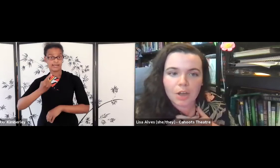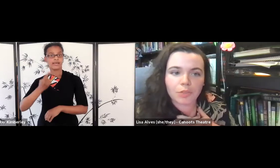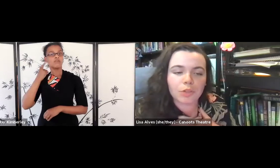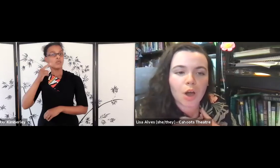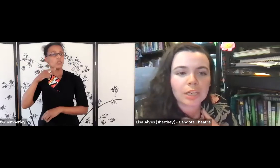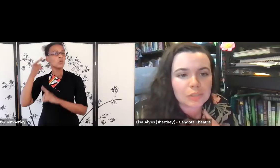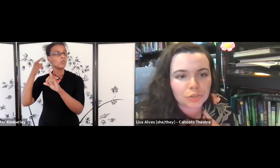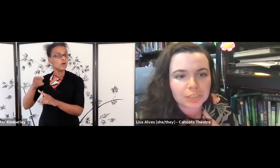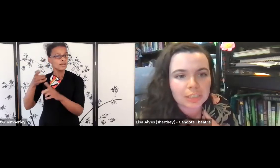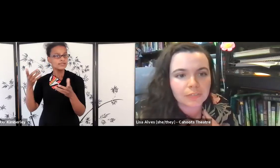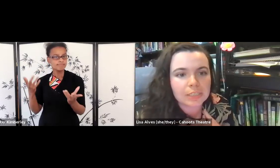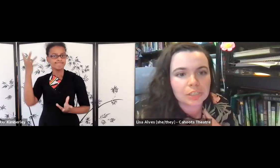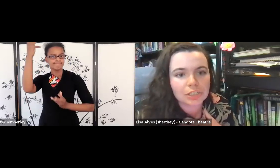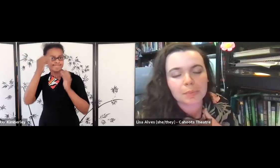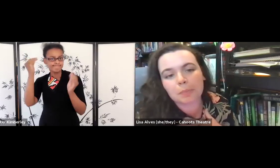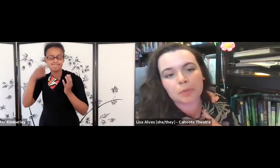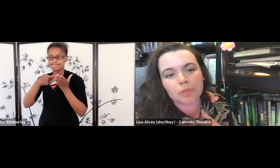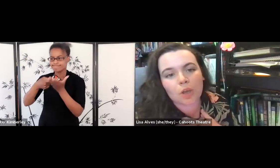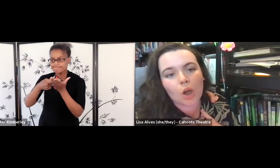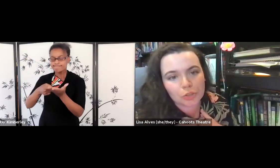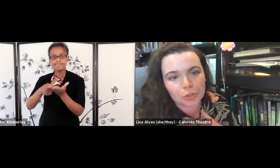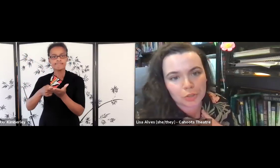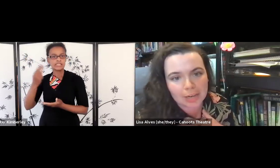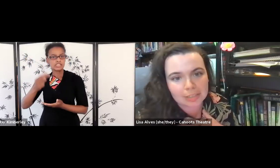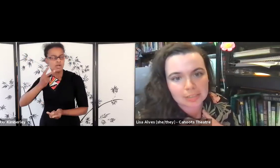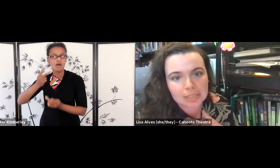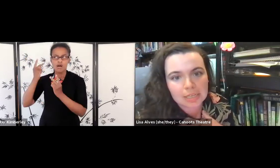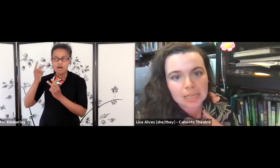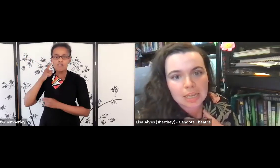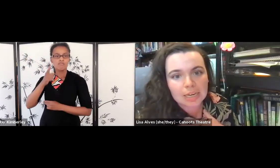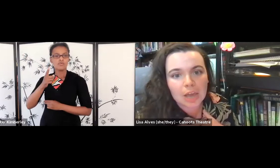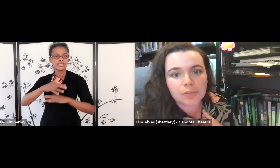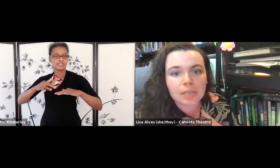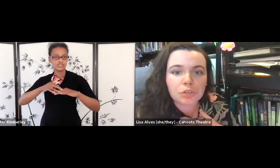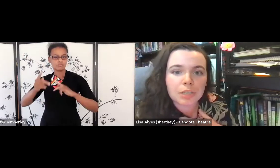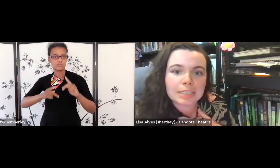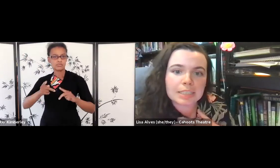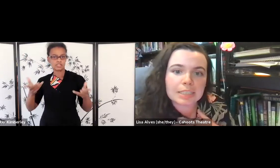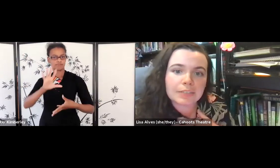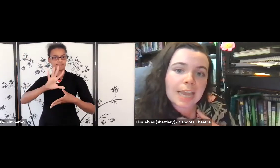the long history of Indigenous peoples on Turtle Island, and how the central idea of